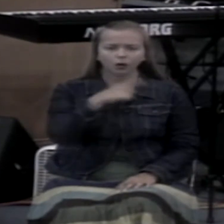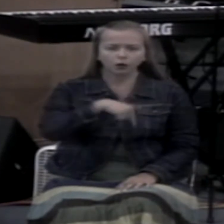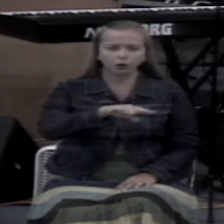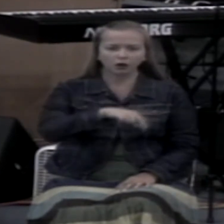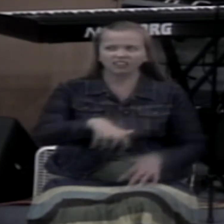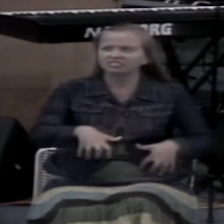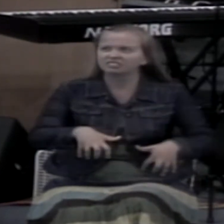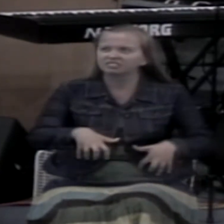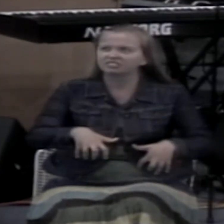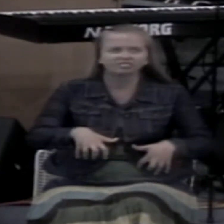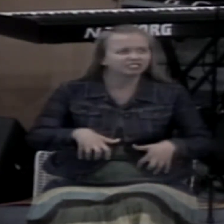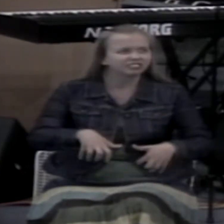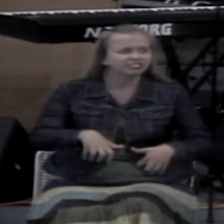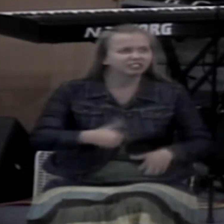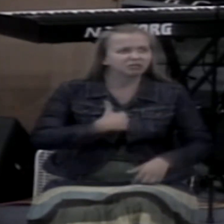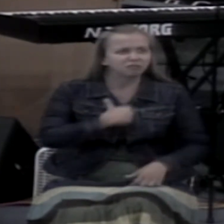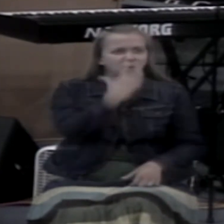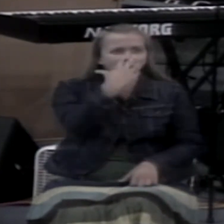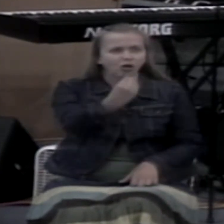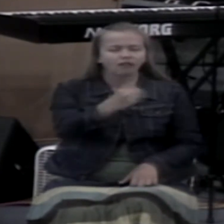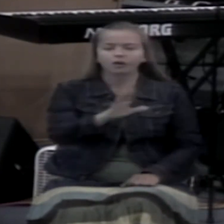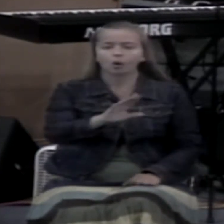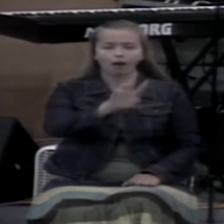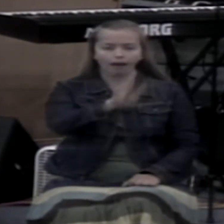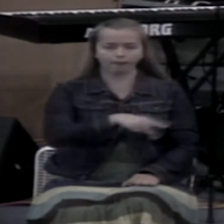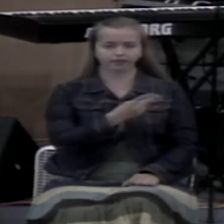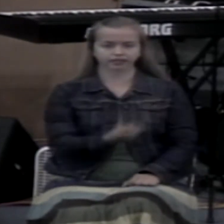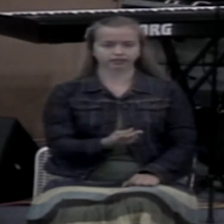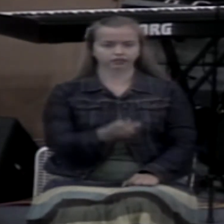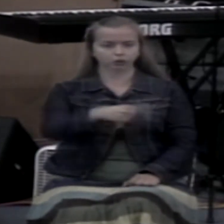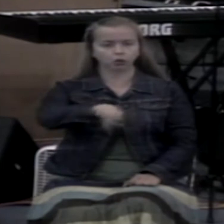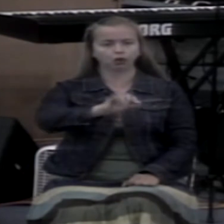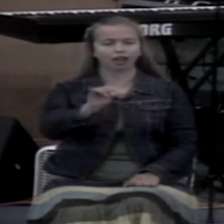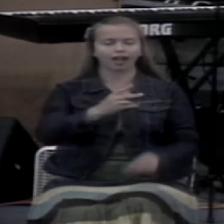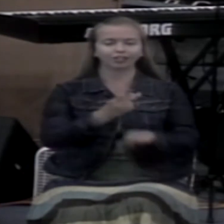It says that we are sheep among wolves.